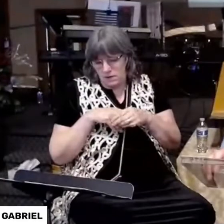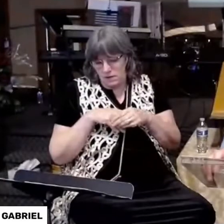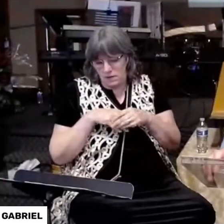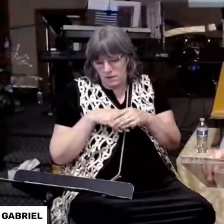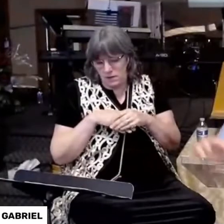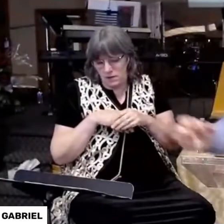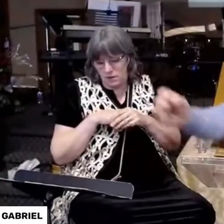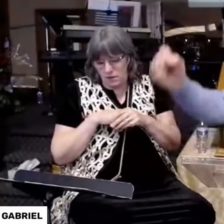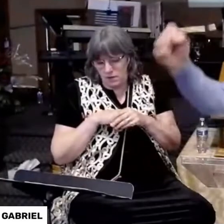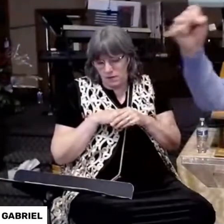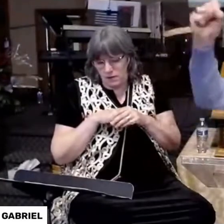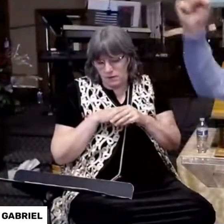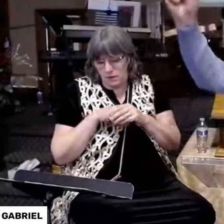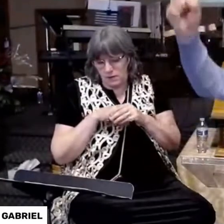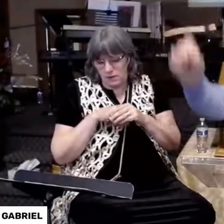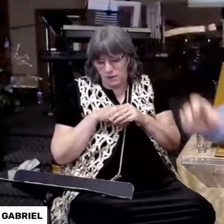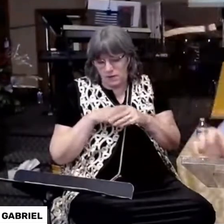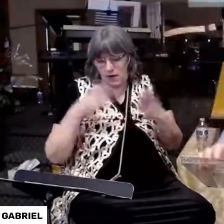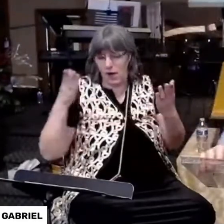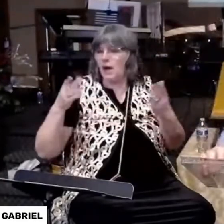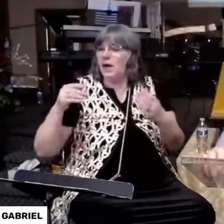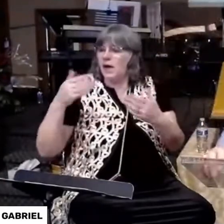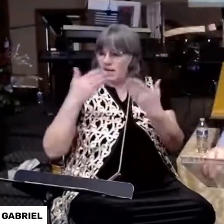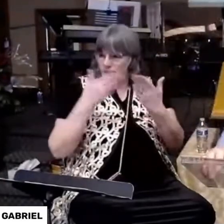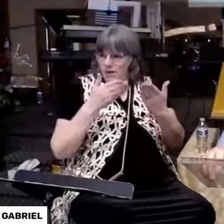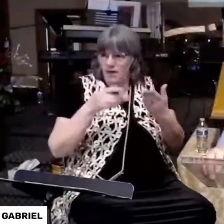authoritative strength, power, Hercules,